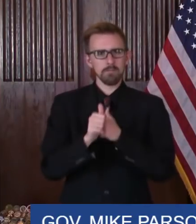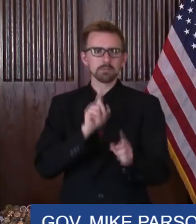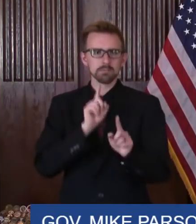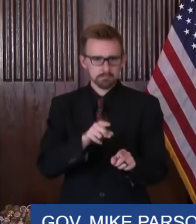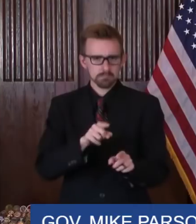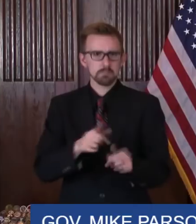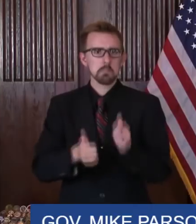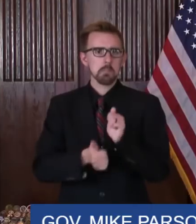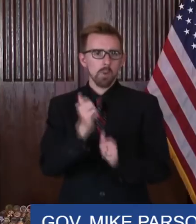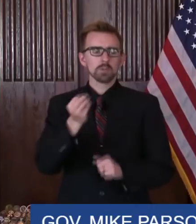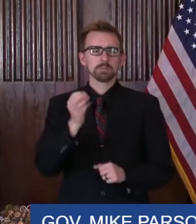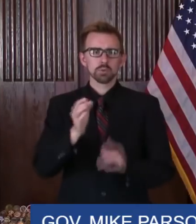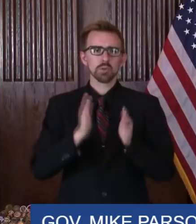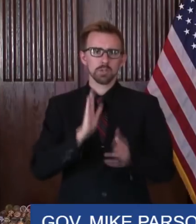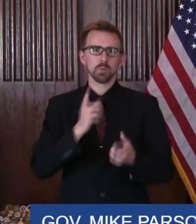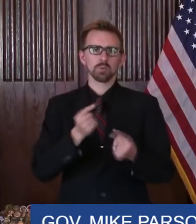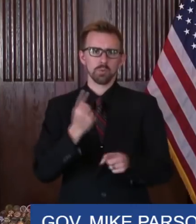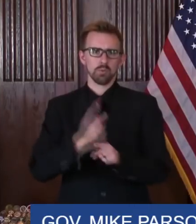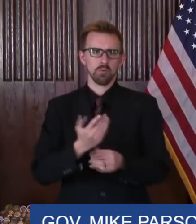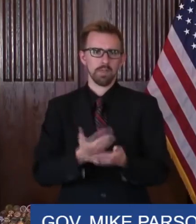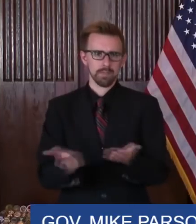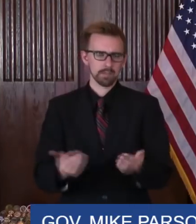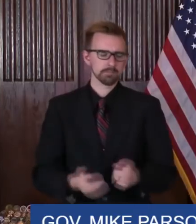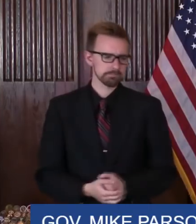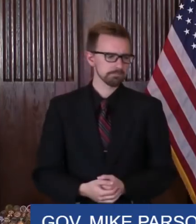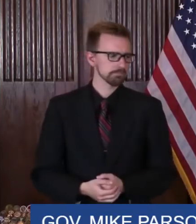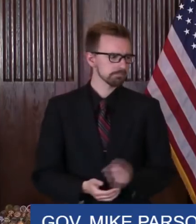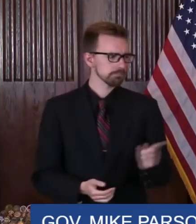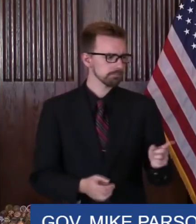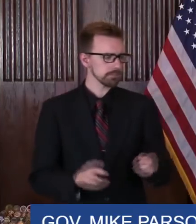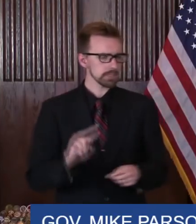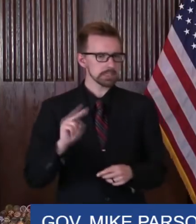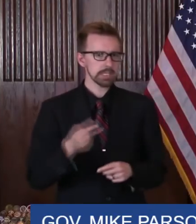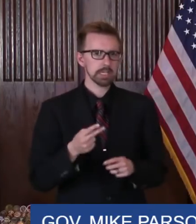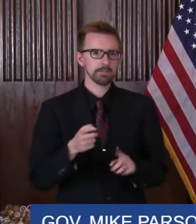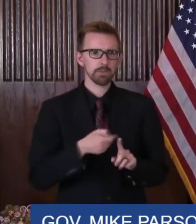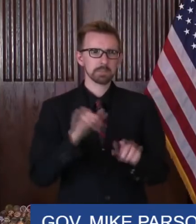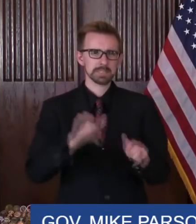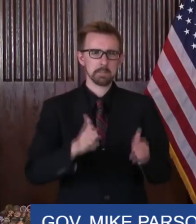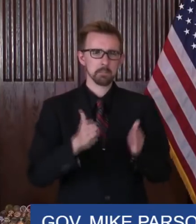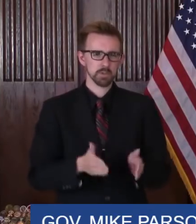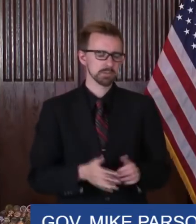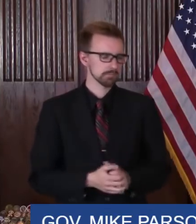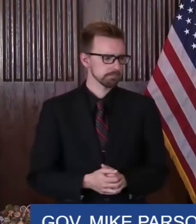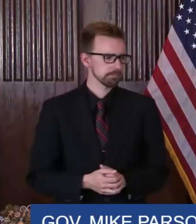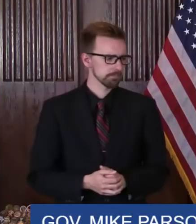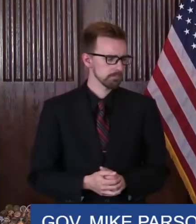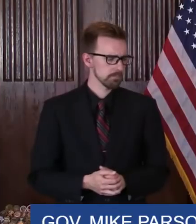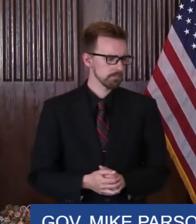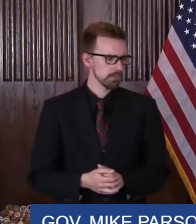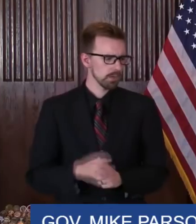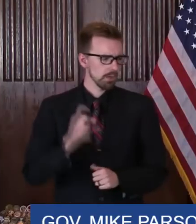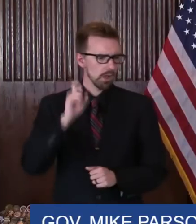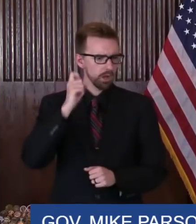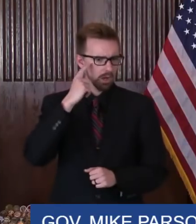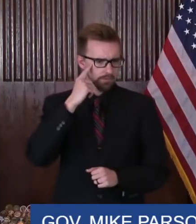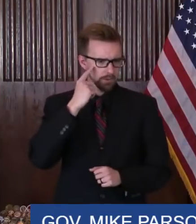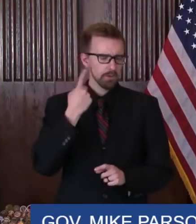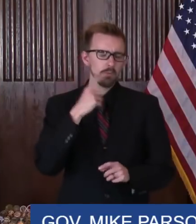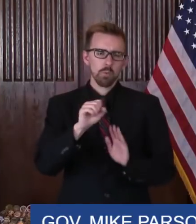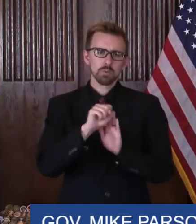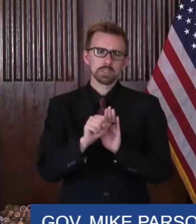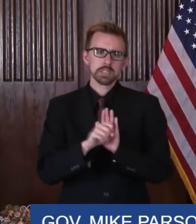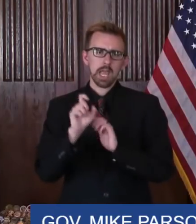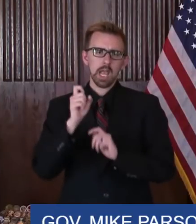The majority of Missourians will do the right thing. Okay, the second question from Sebastian. Ultimately, what role does the governor see for the state government